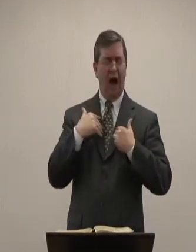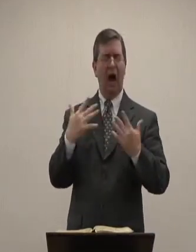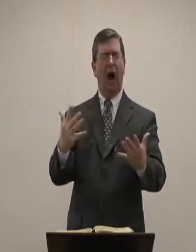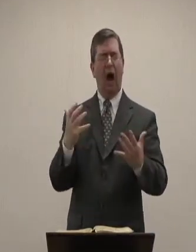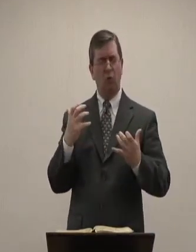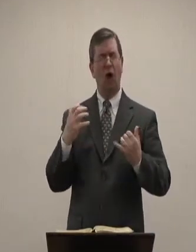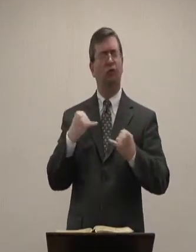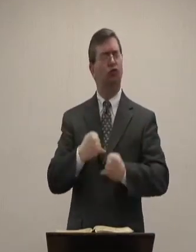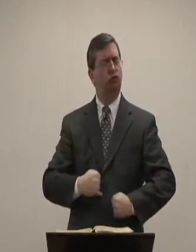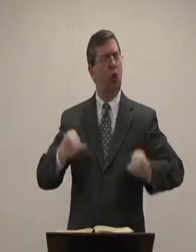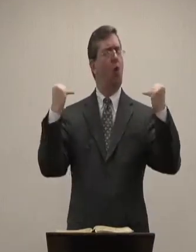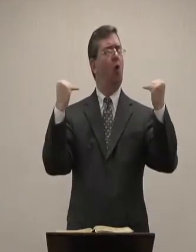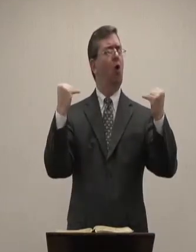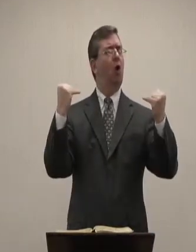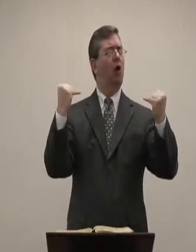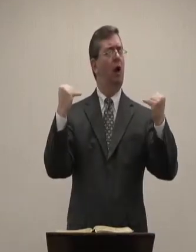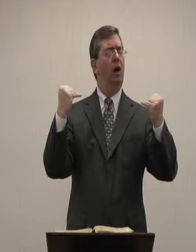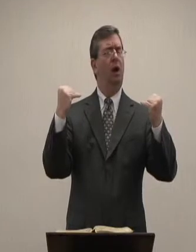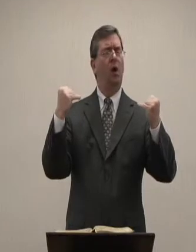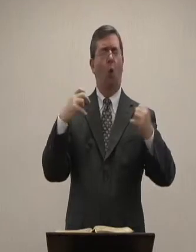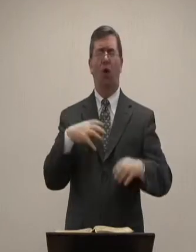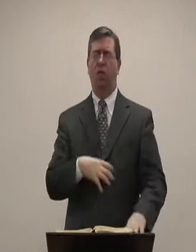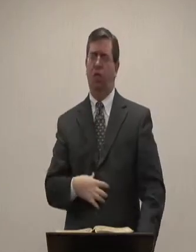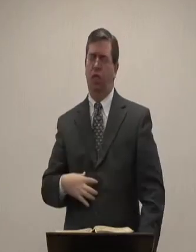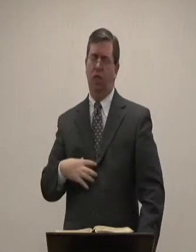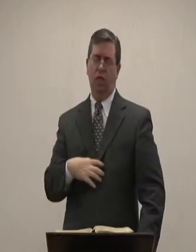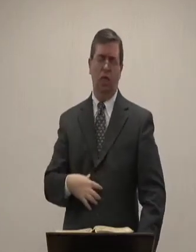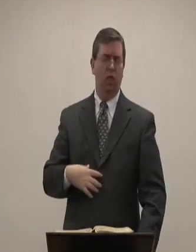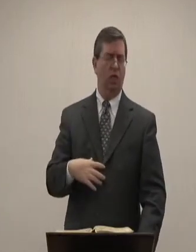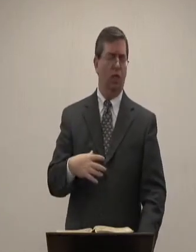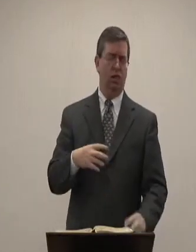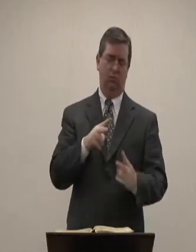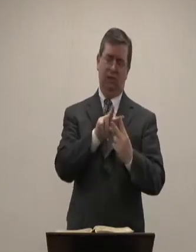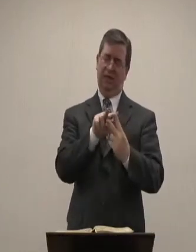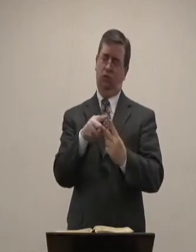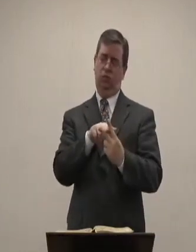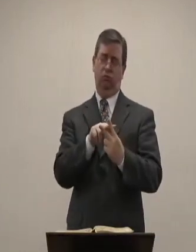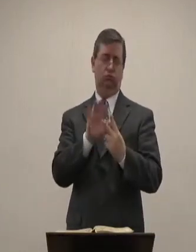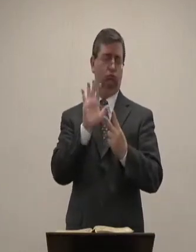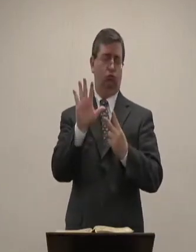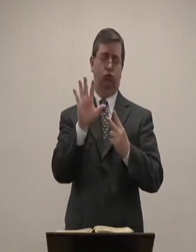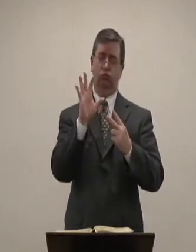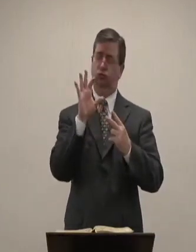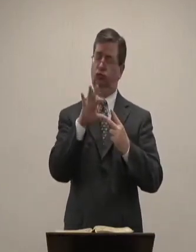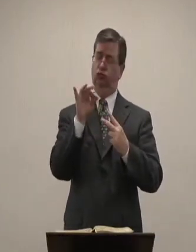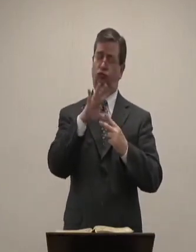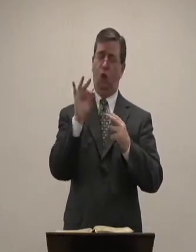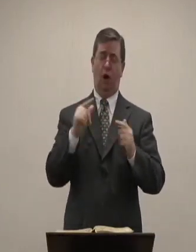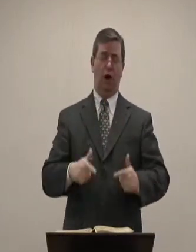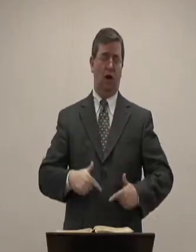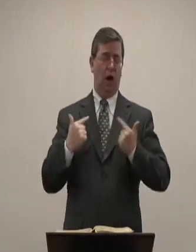And we can have a miserable life, or we can have a joyful life, and we have a choice in that decision.